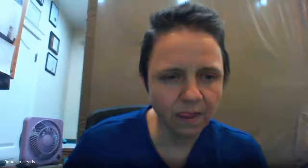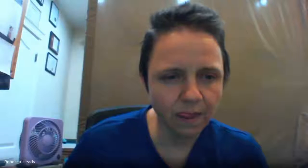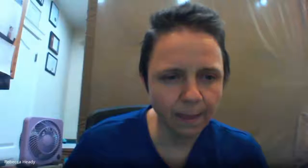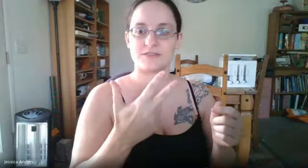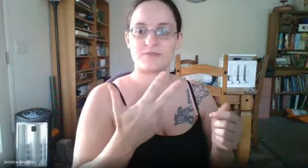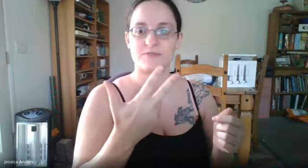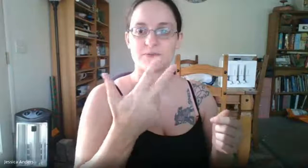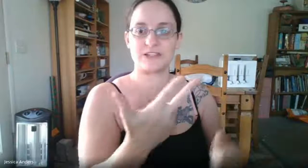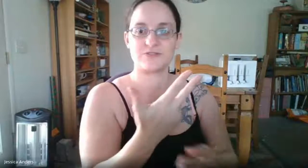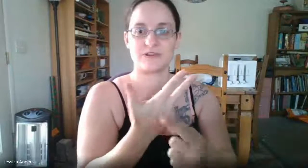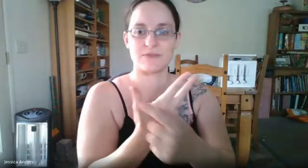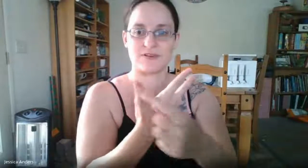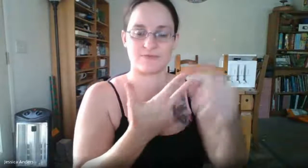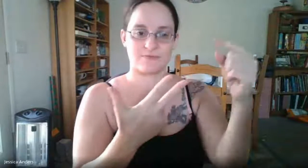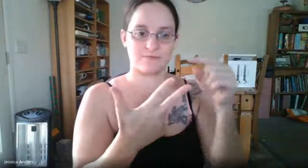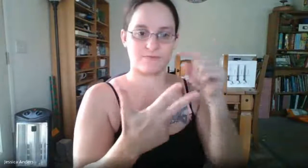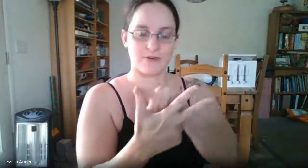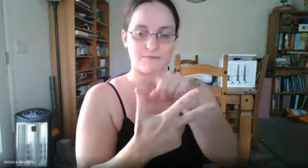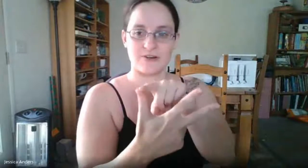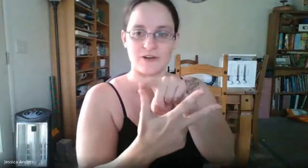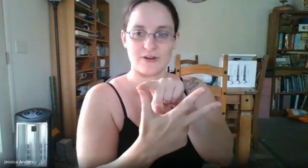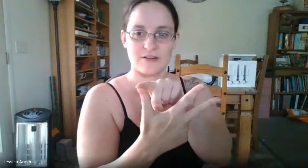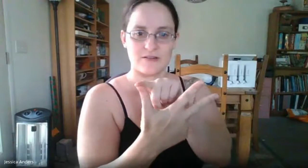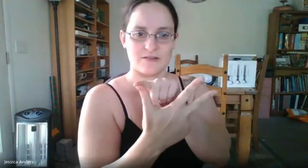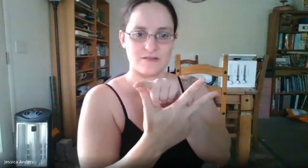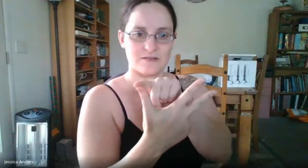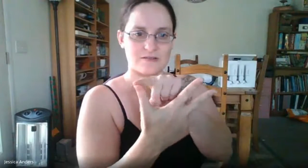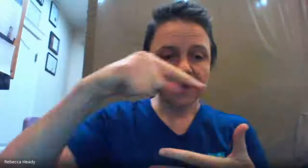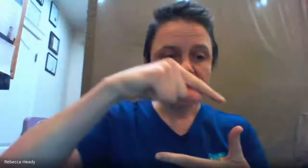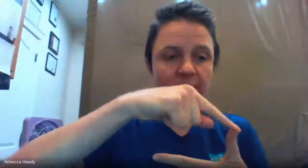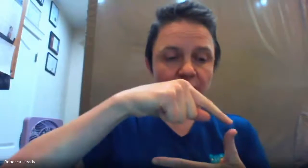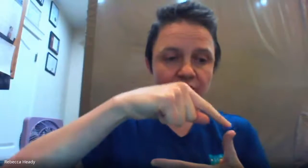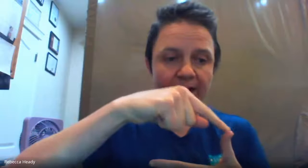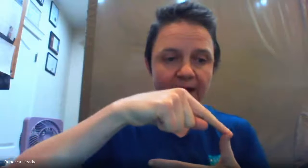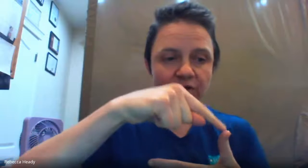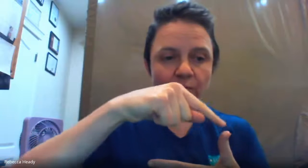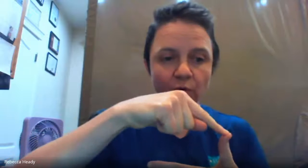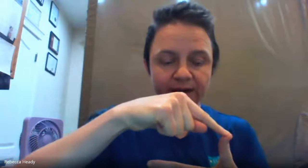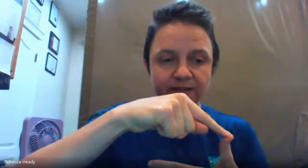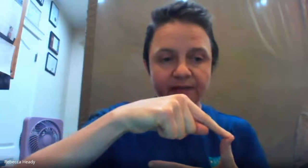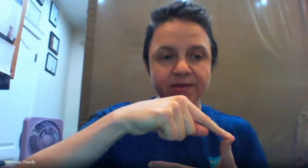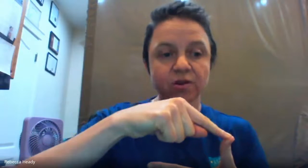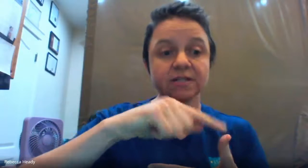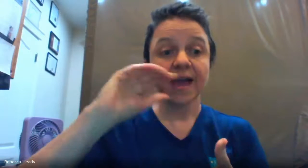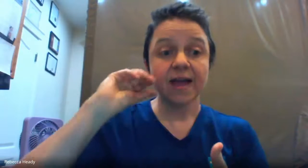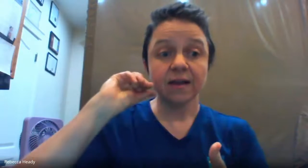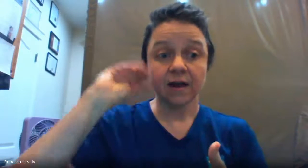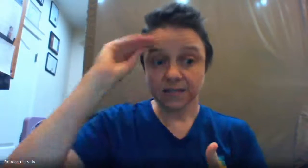So when I do the number, I'm starting over here. Use your left hand. Yep. You're going to use your right hand. You're going to point, and then you're going to say a son or a daughter,